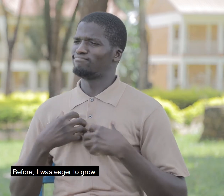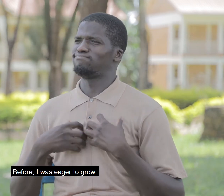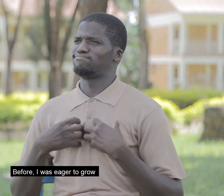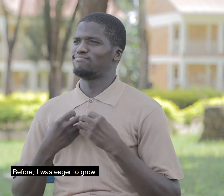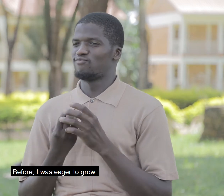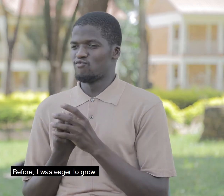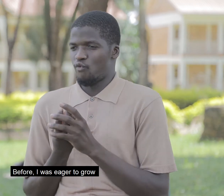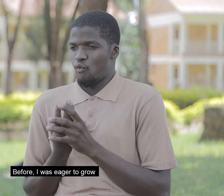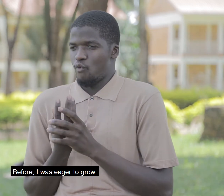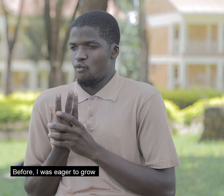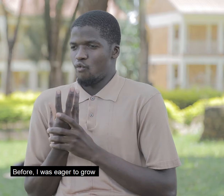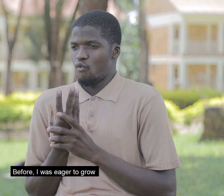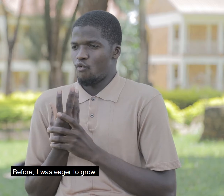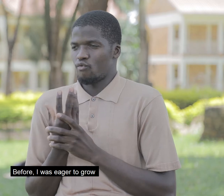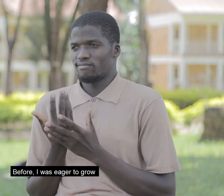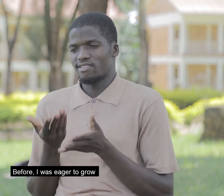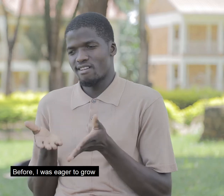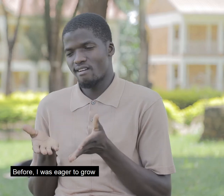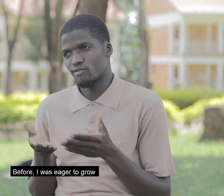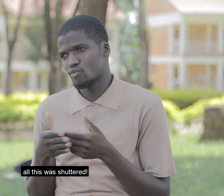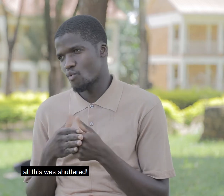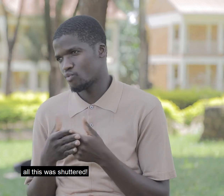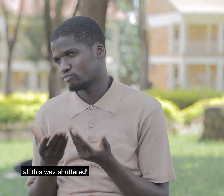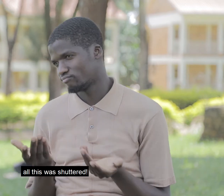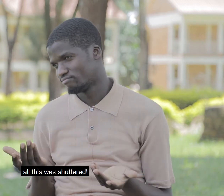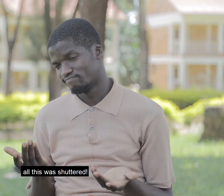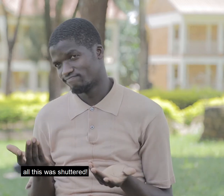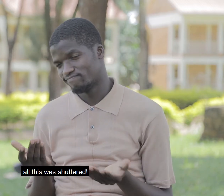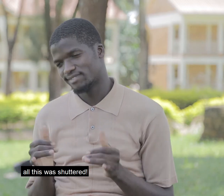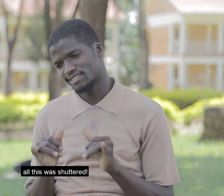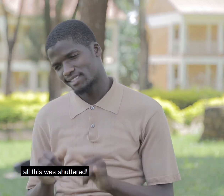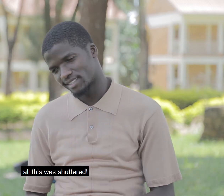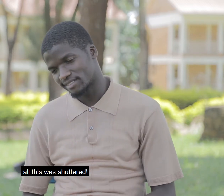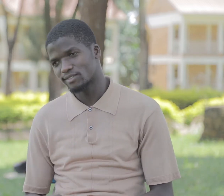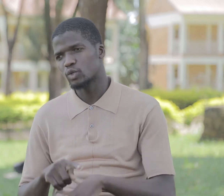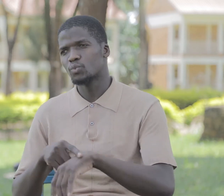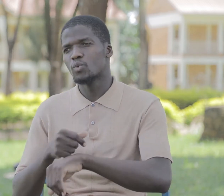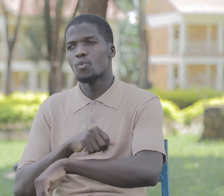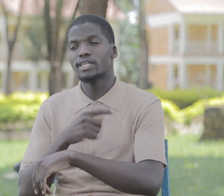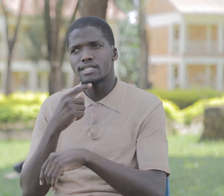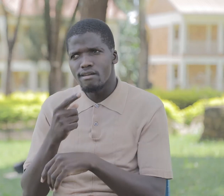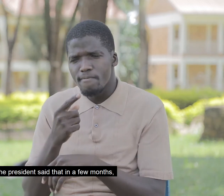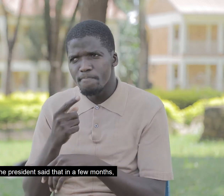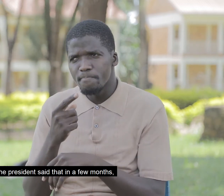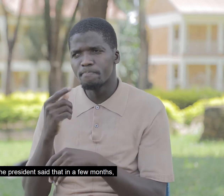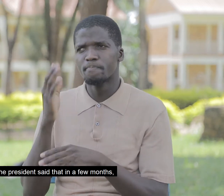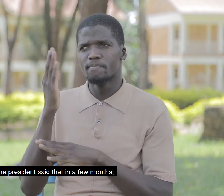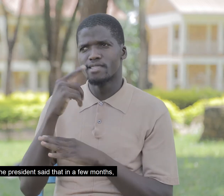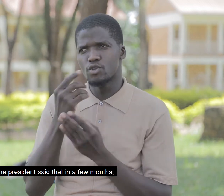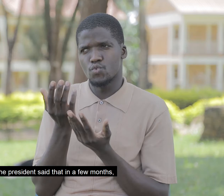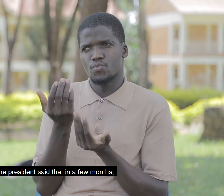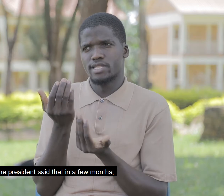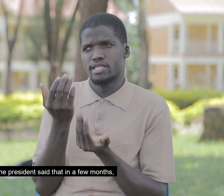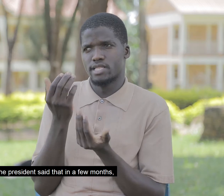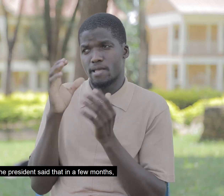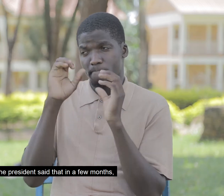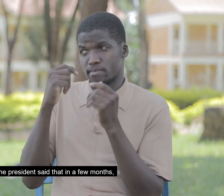Before, I was eager to grow. All this was shattered. The president said that in a